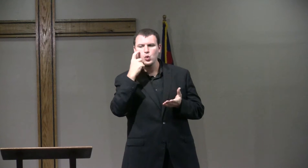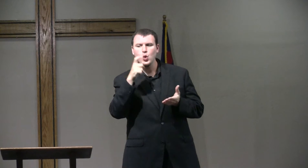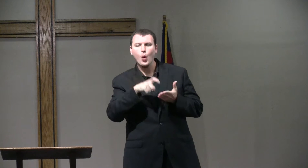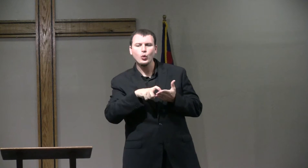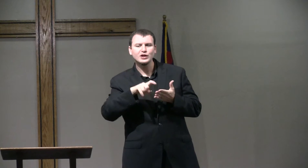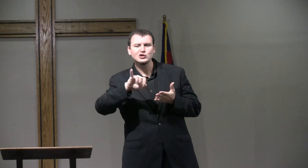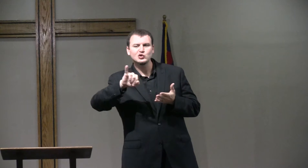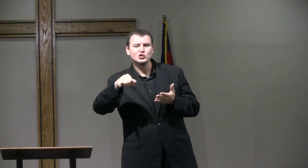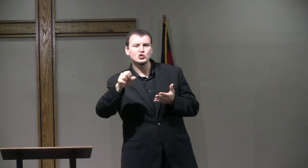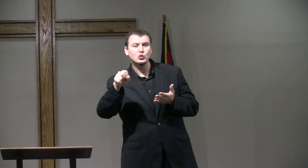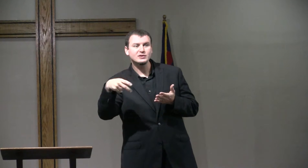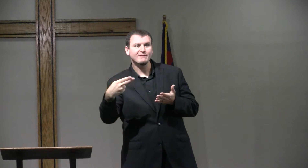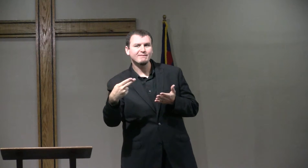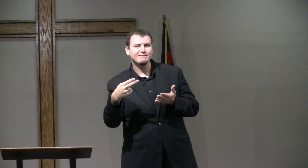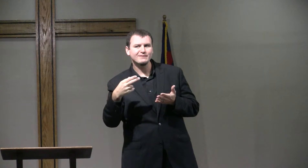His wife